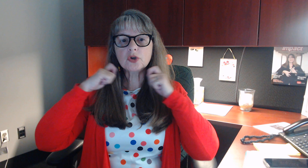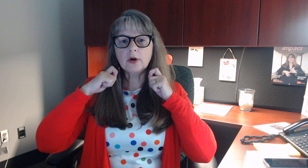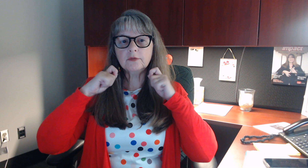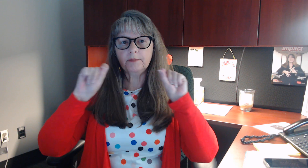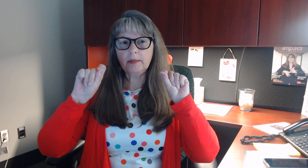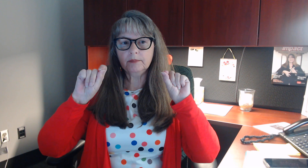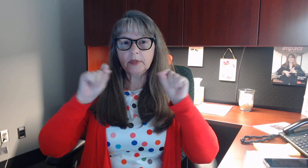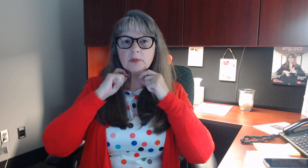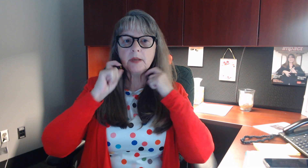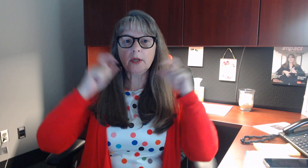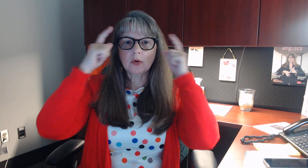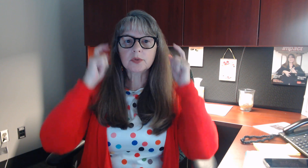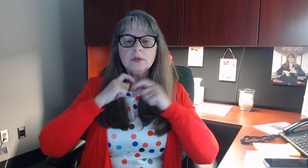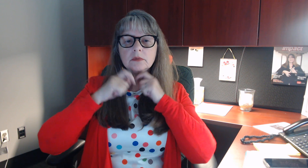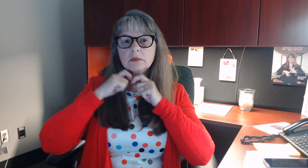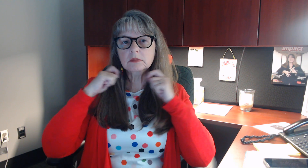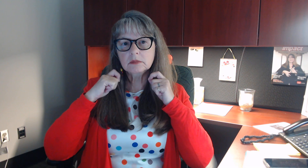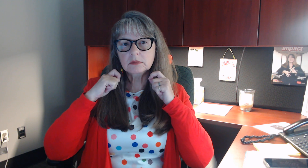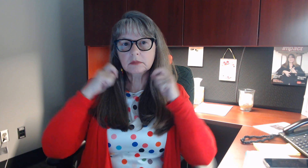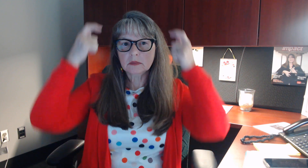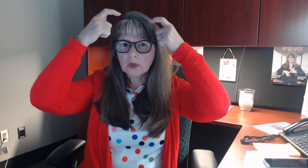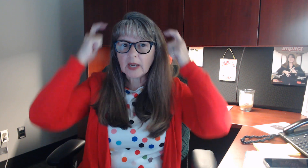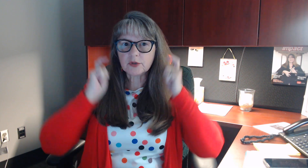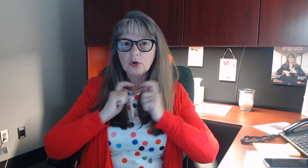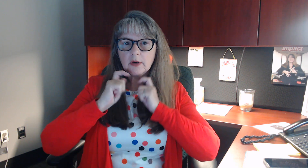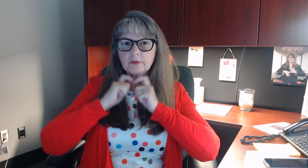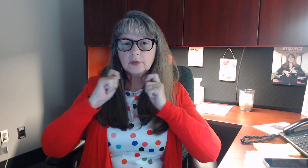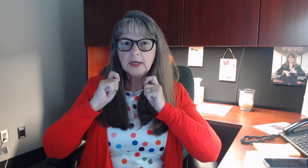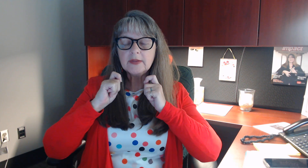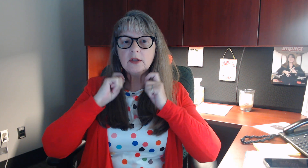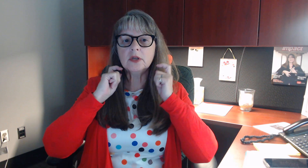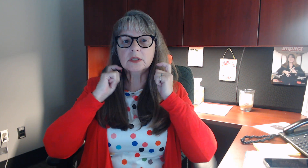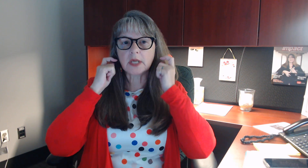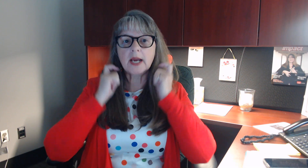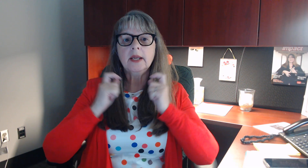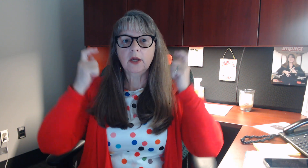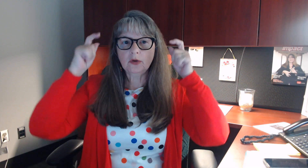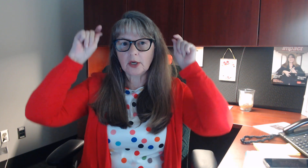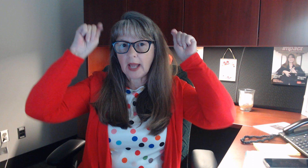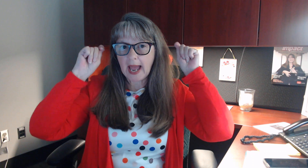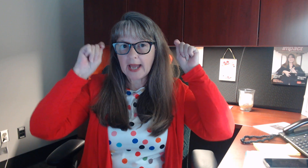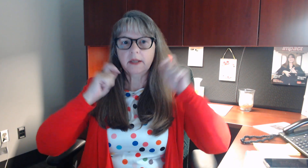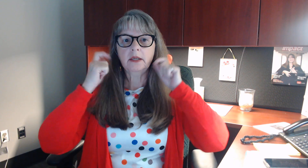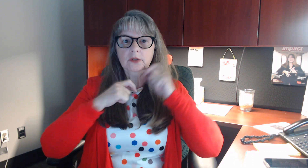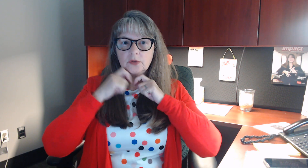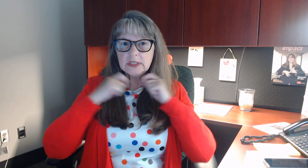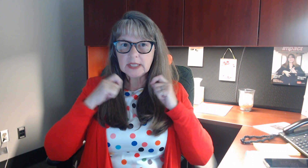Scarf, these are baby O's. You could have a scarf, or anything that you need to tie. You got your hat, and you need to tie it